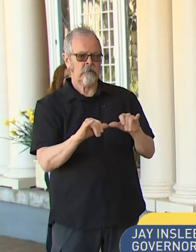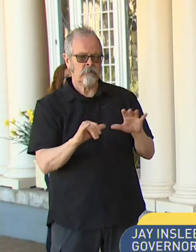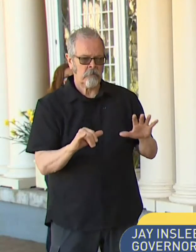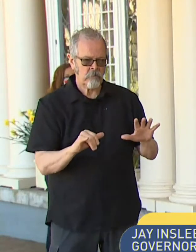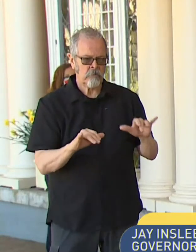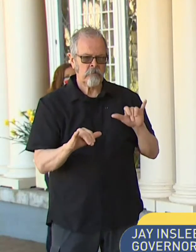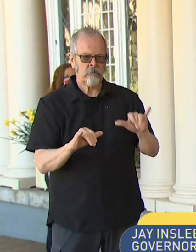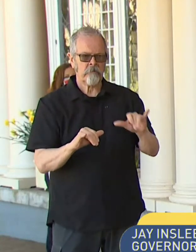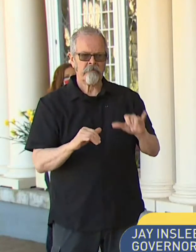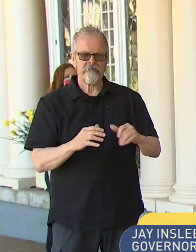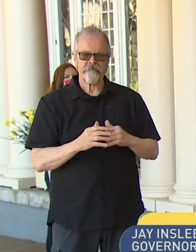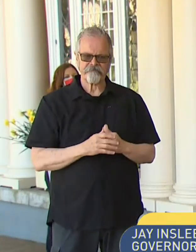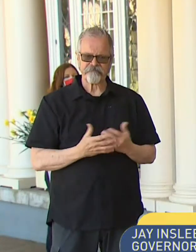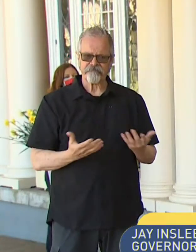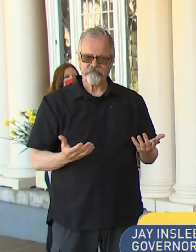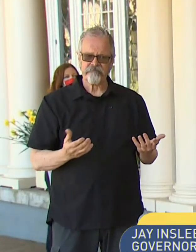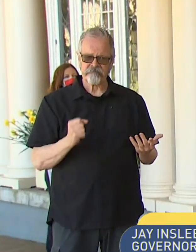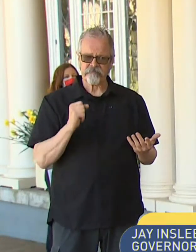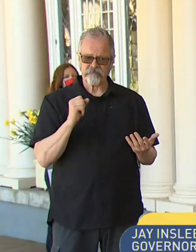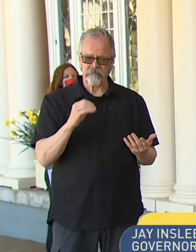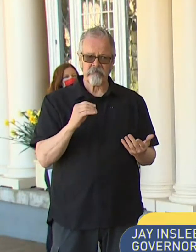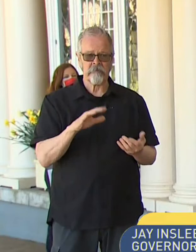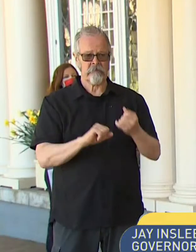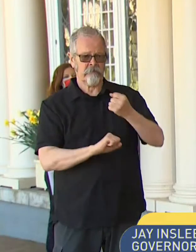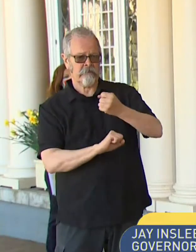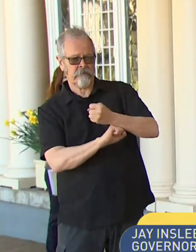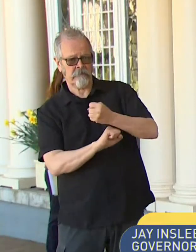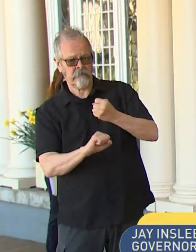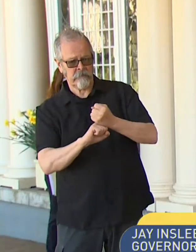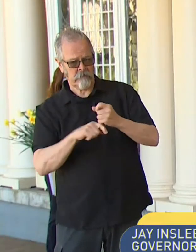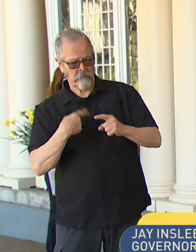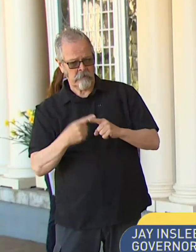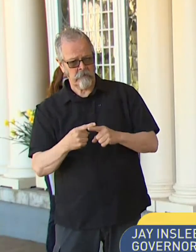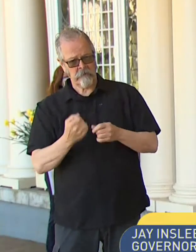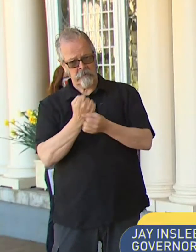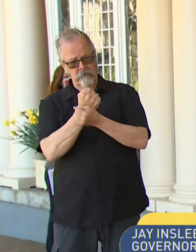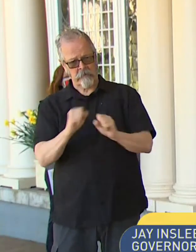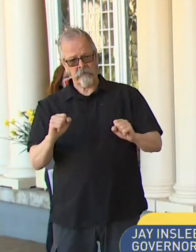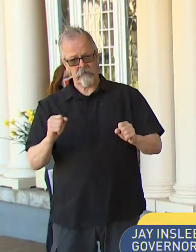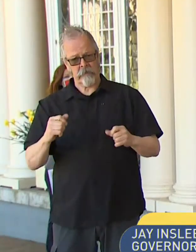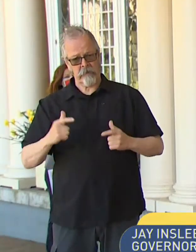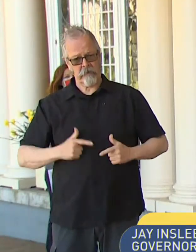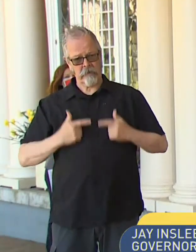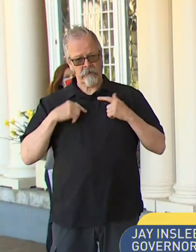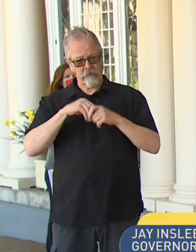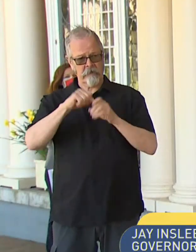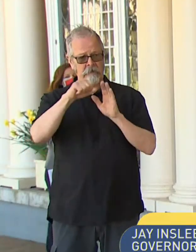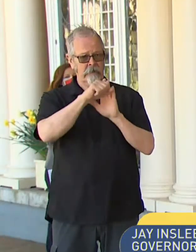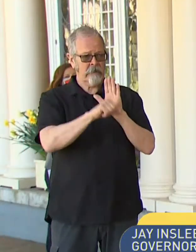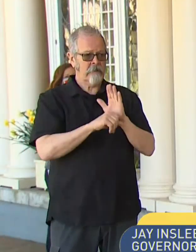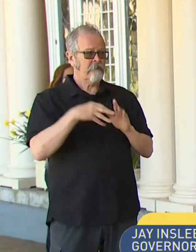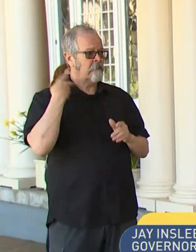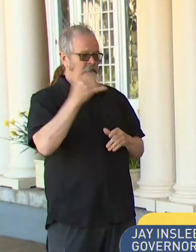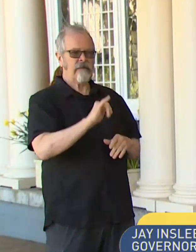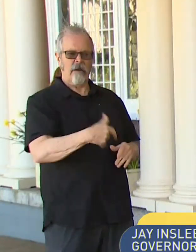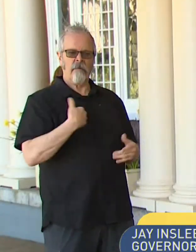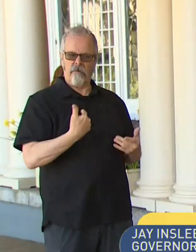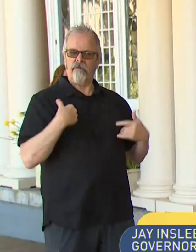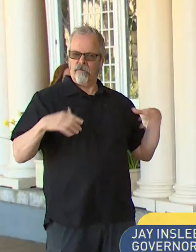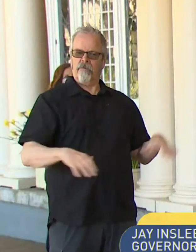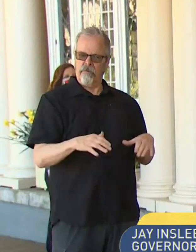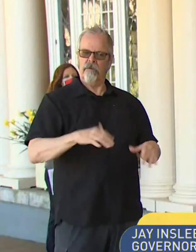But fundamentally, we're about saving lives in the state of Washington, fundamentally, and that's what we're doing. I will reiterate, the decisions we